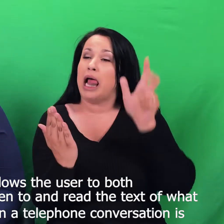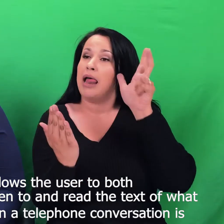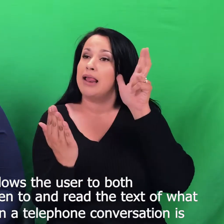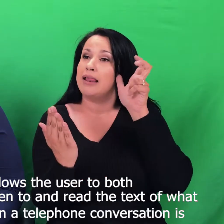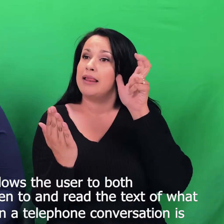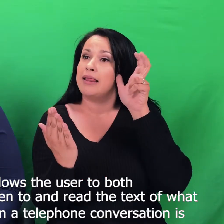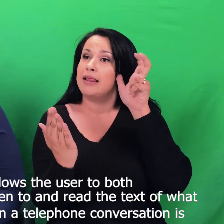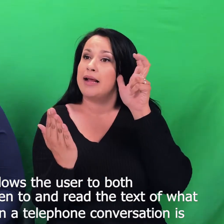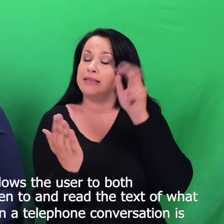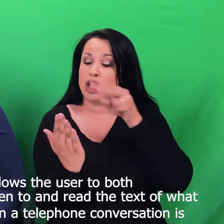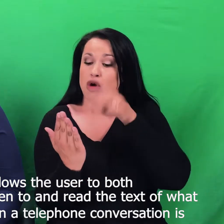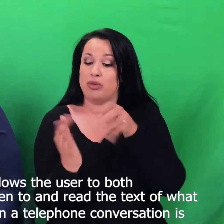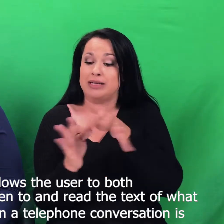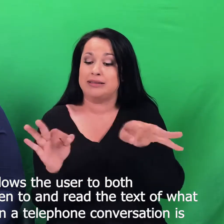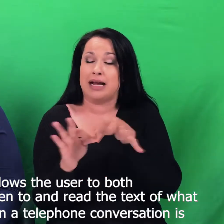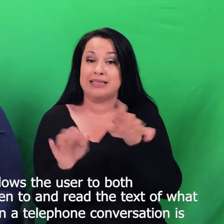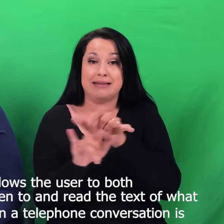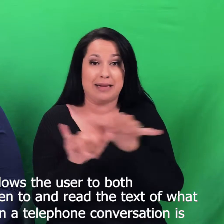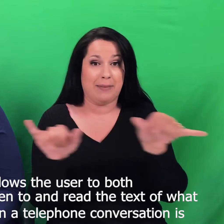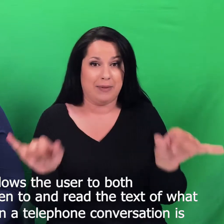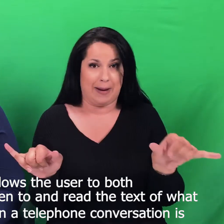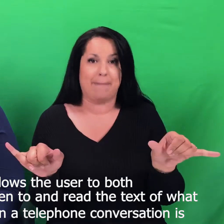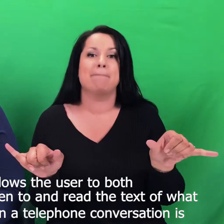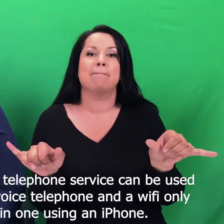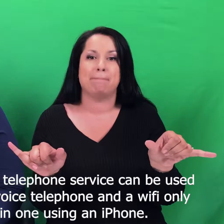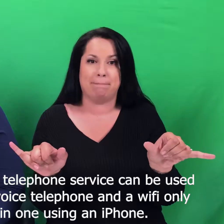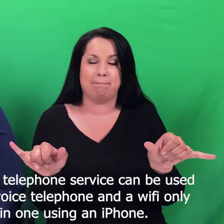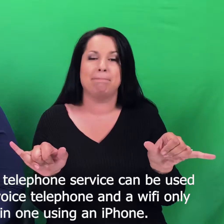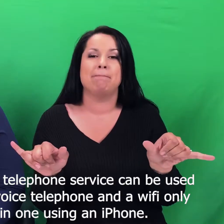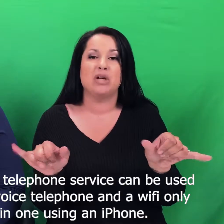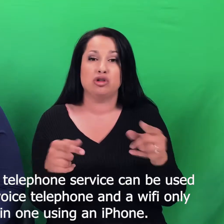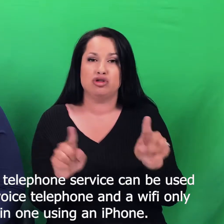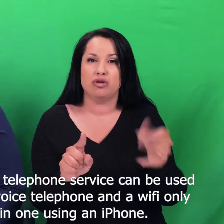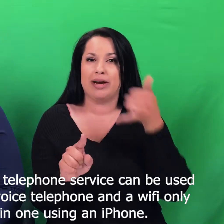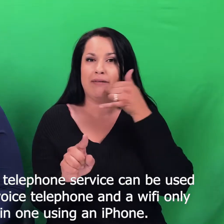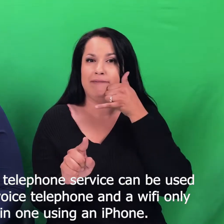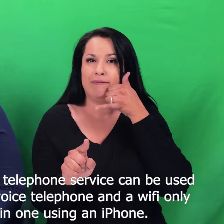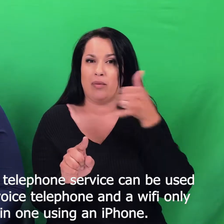the other party in a telephone conversation is saying.